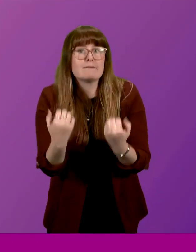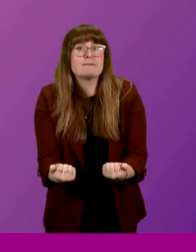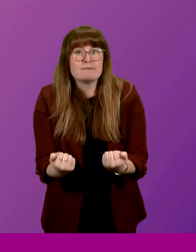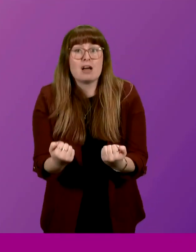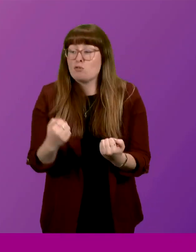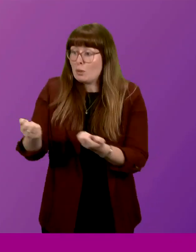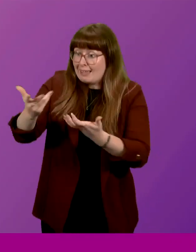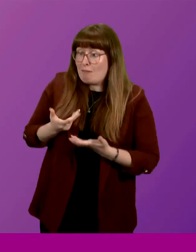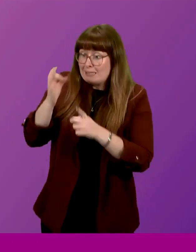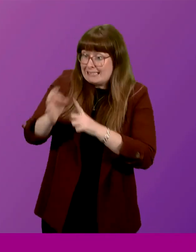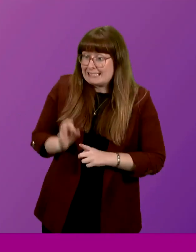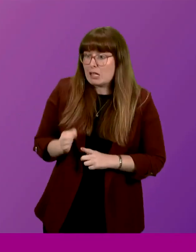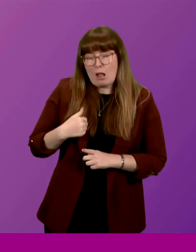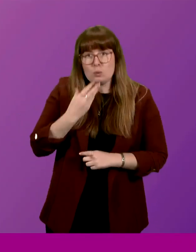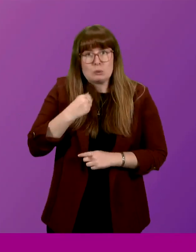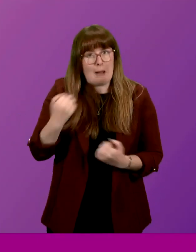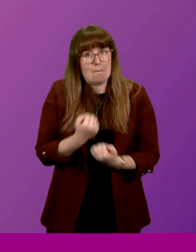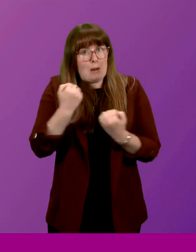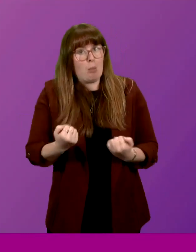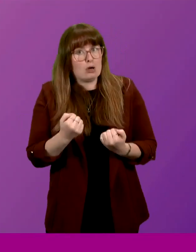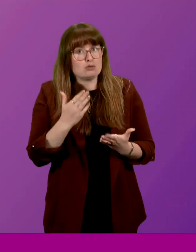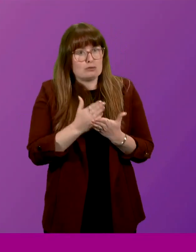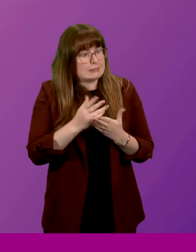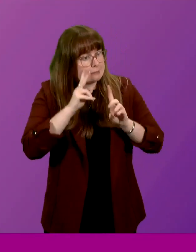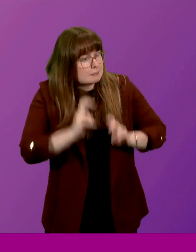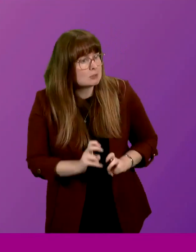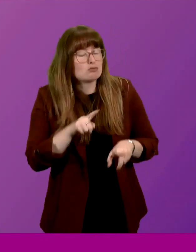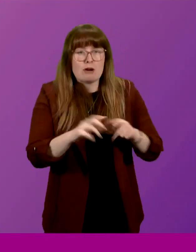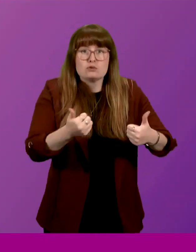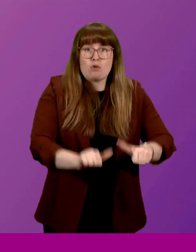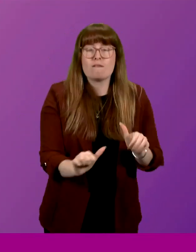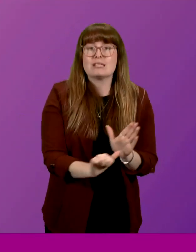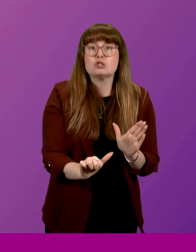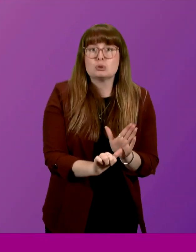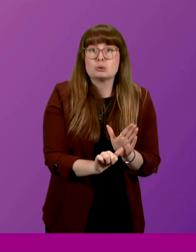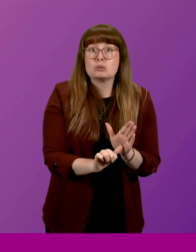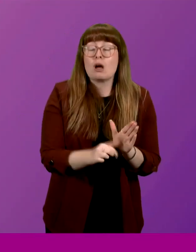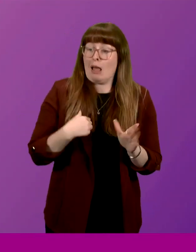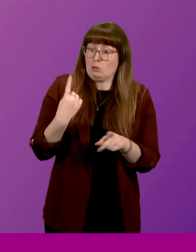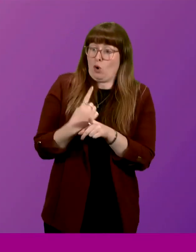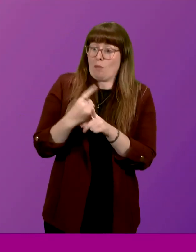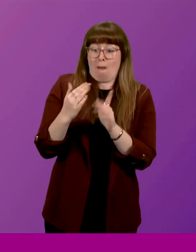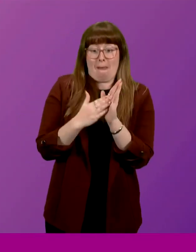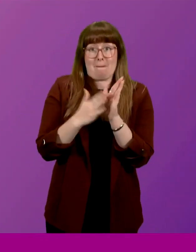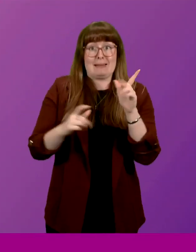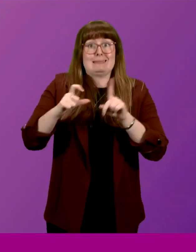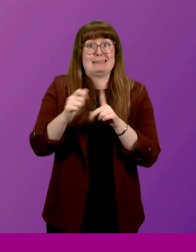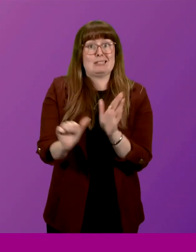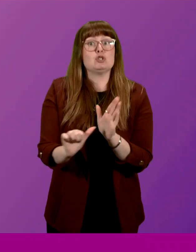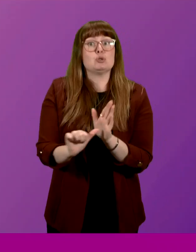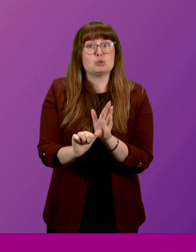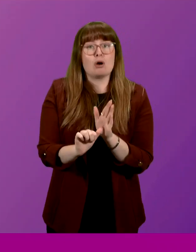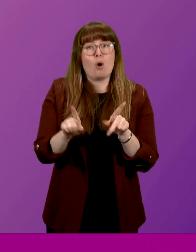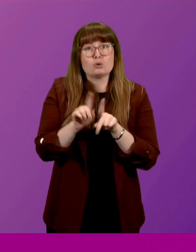me, I will use whatever endeavours I can in my office to try to resolve the situation. While I'm speaking about M&D issues, may I also